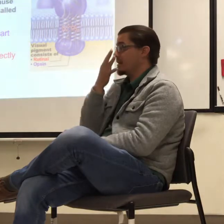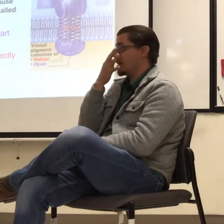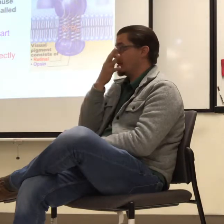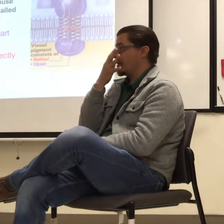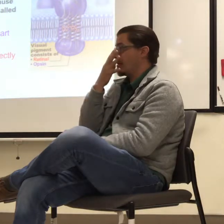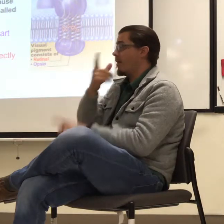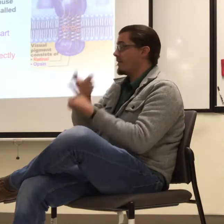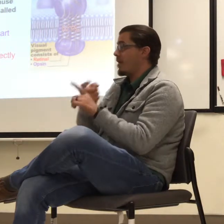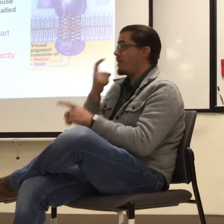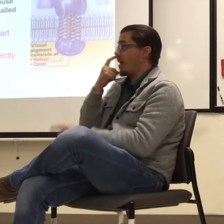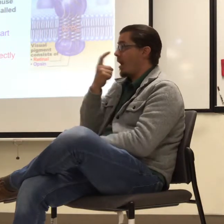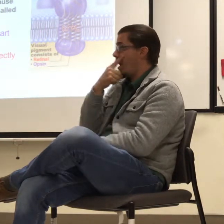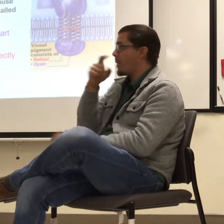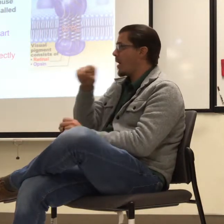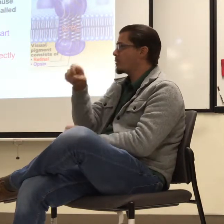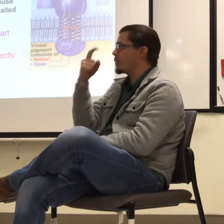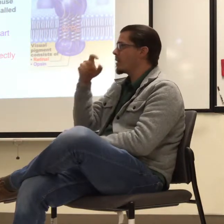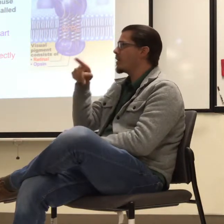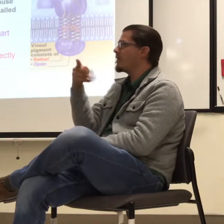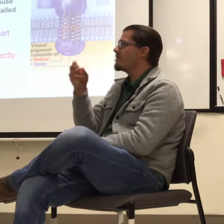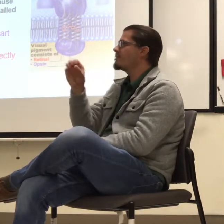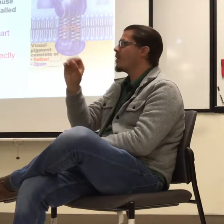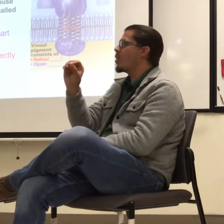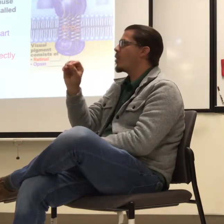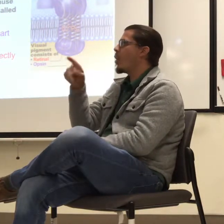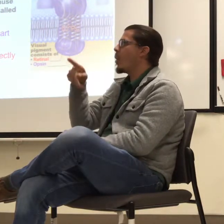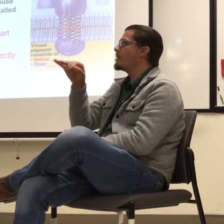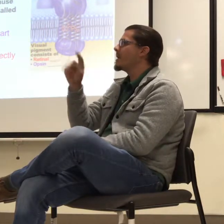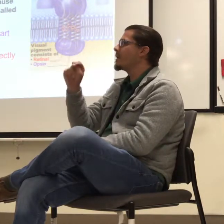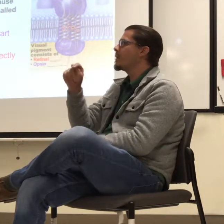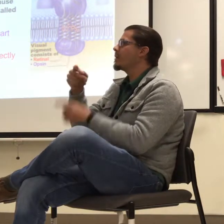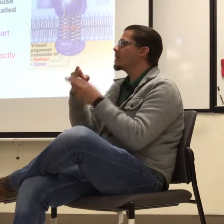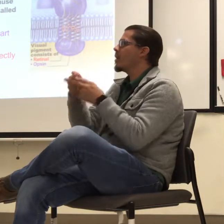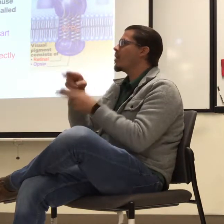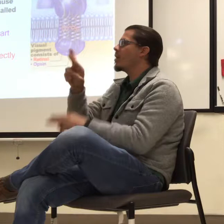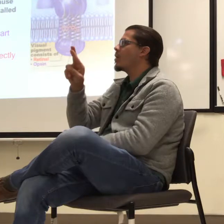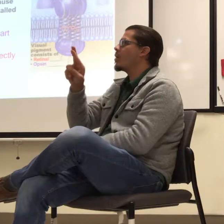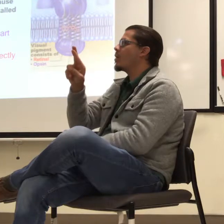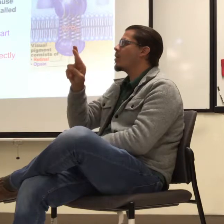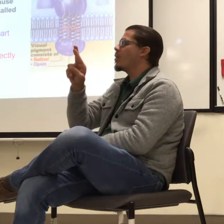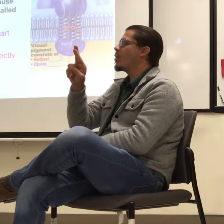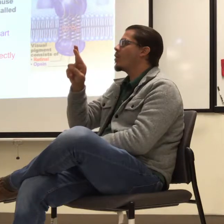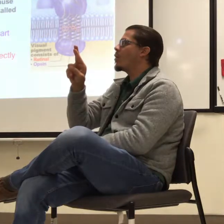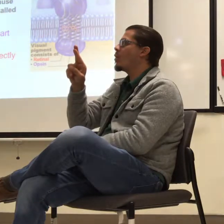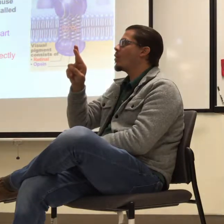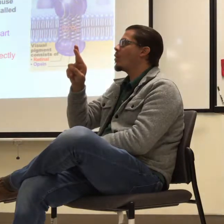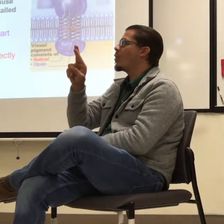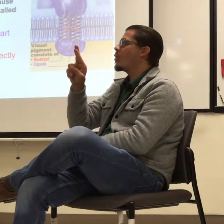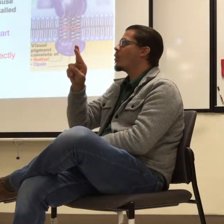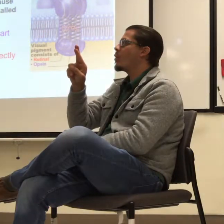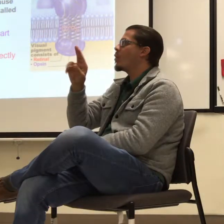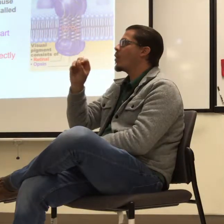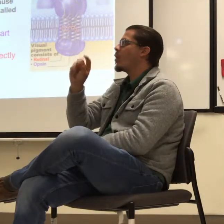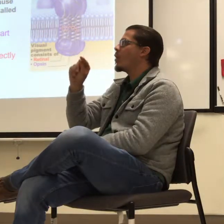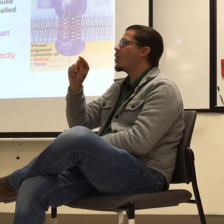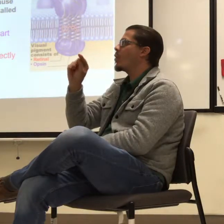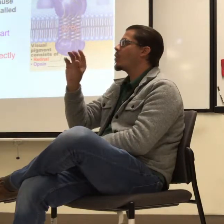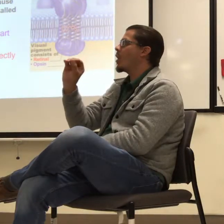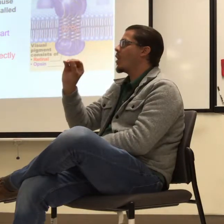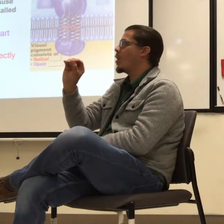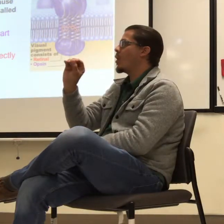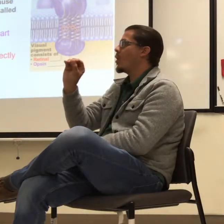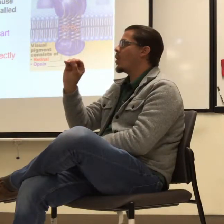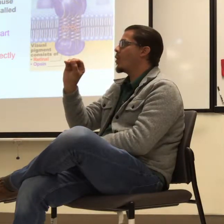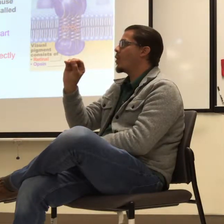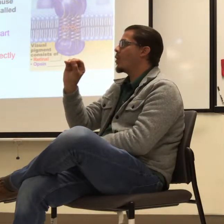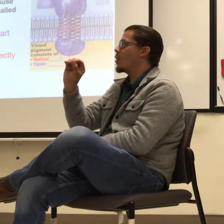the eye is possible because of a photopigment called rhodopsin, which is opsin and retinal, vitamin A.